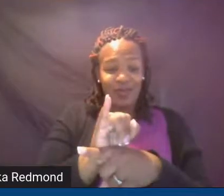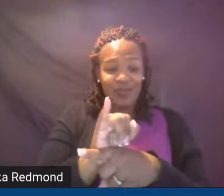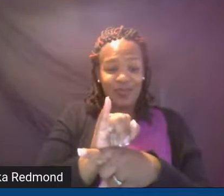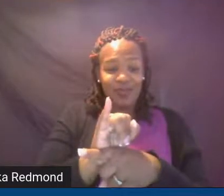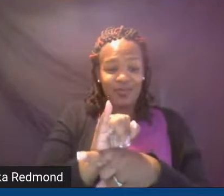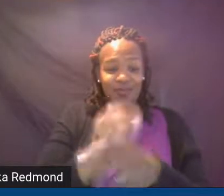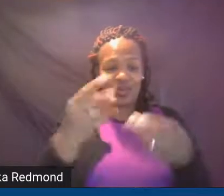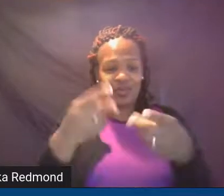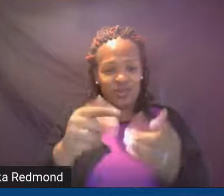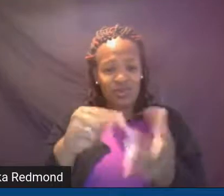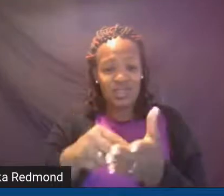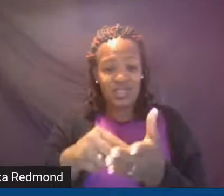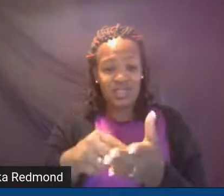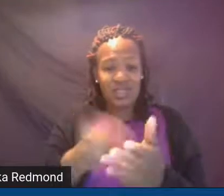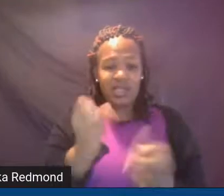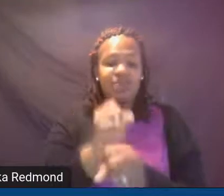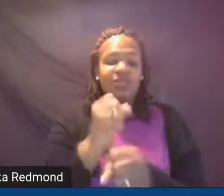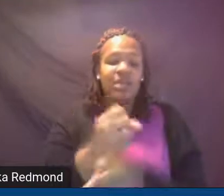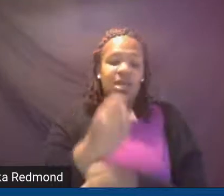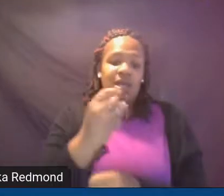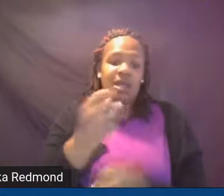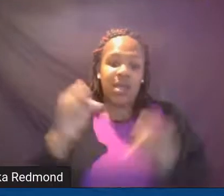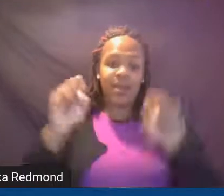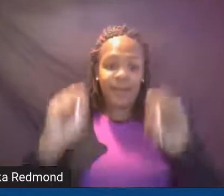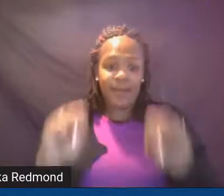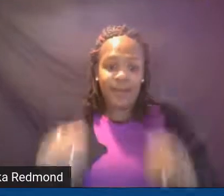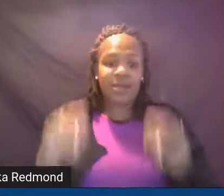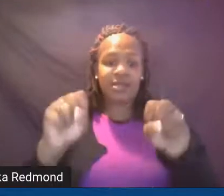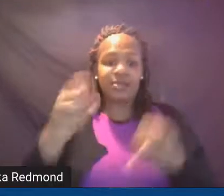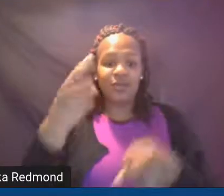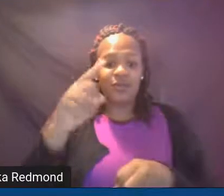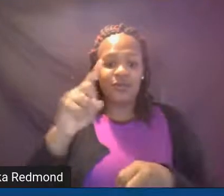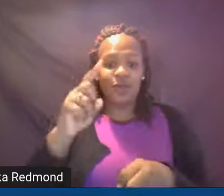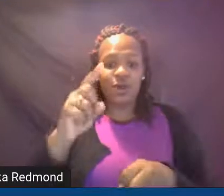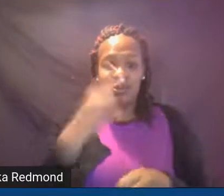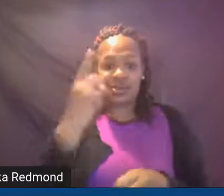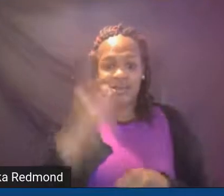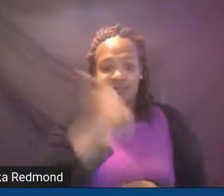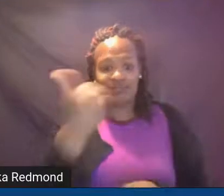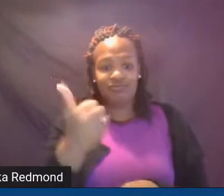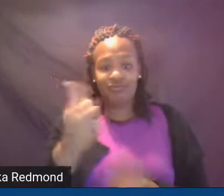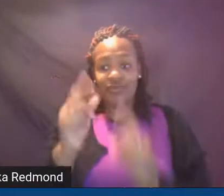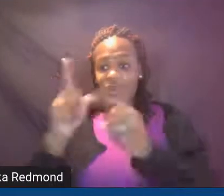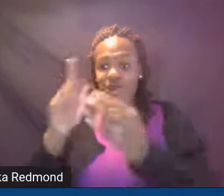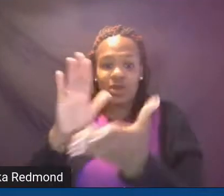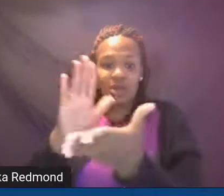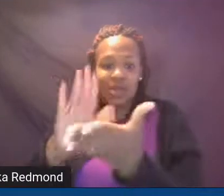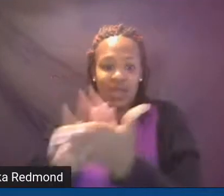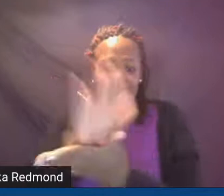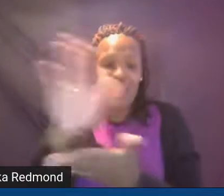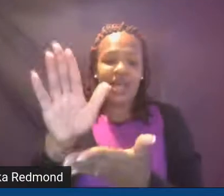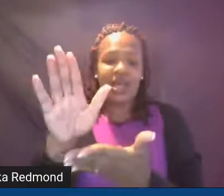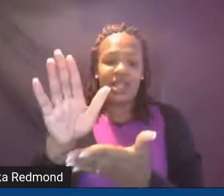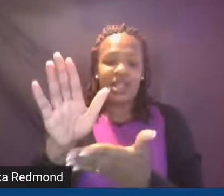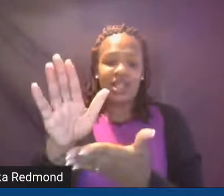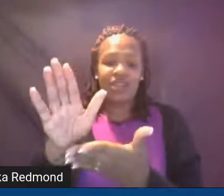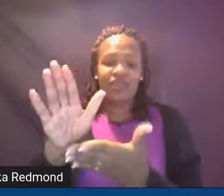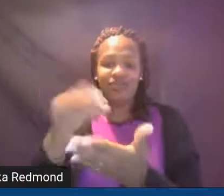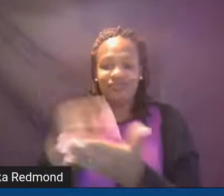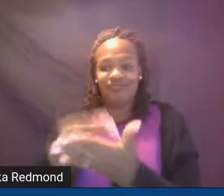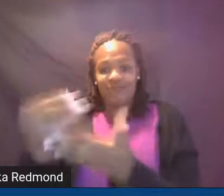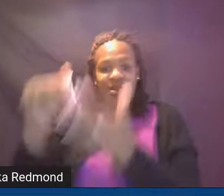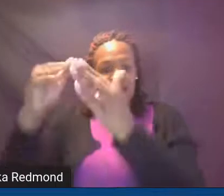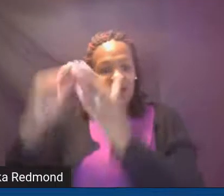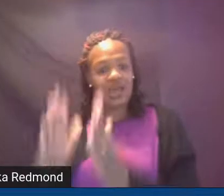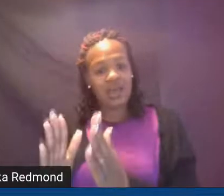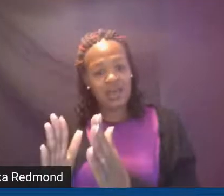else possible. Someone can go to college, someone could provide a home. And I think that connecting to that purpose